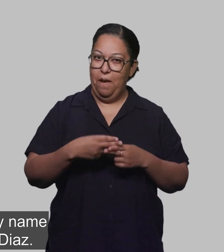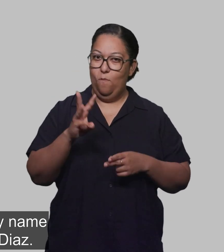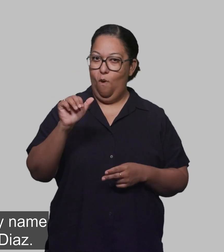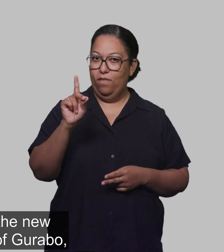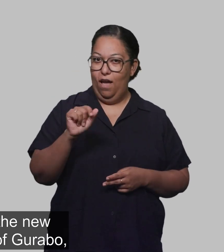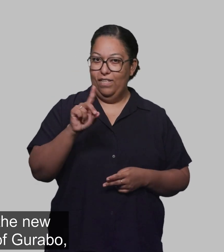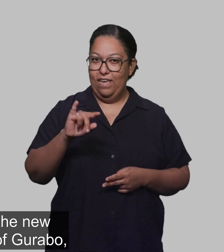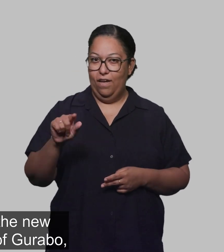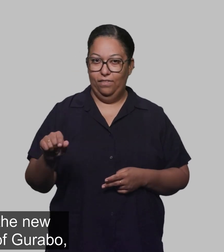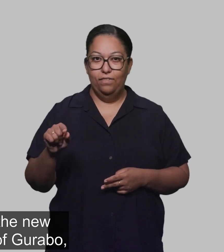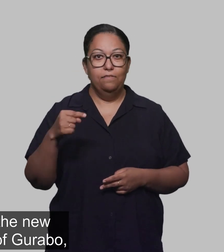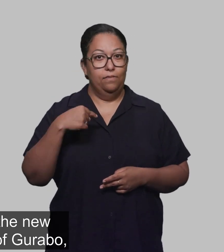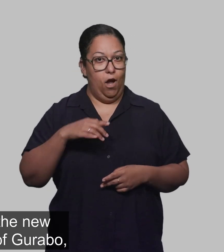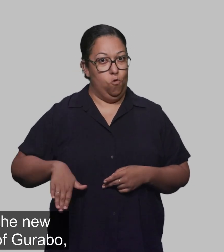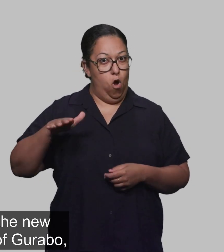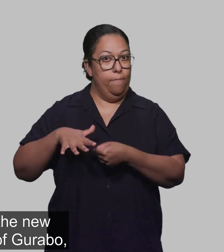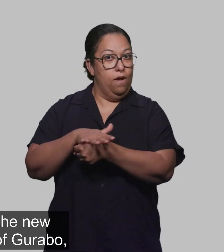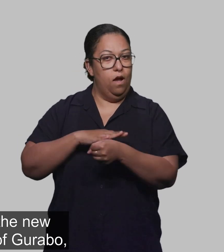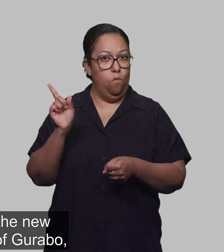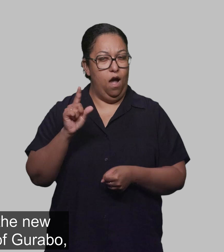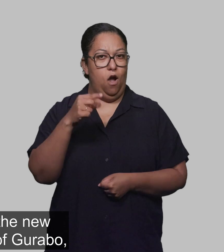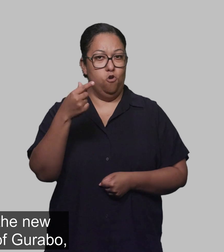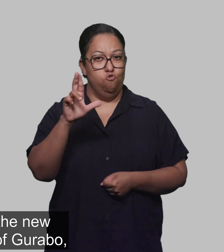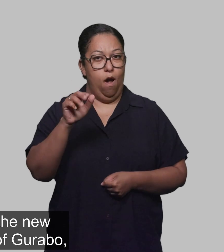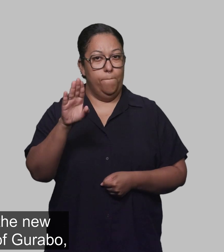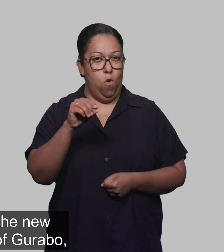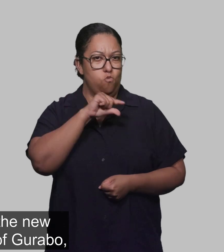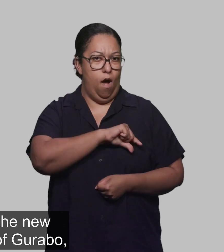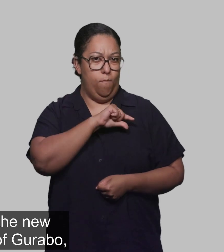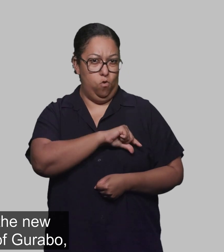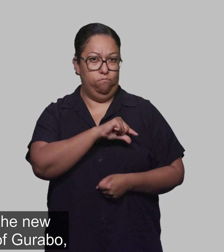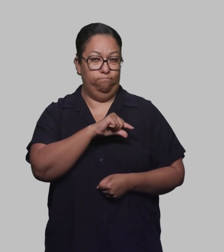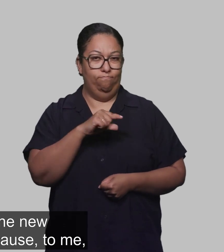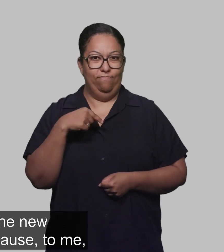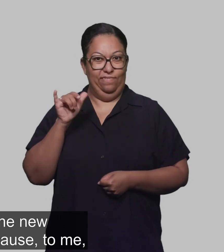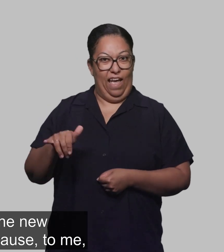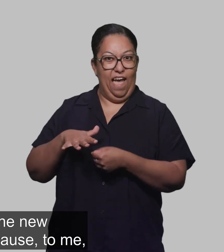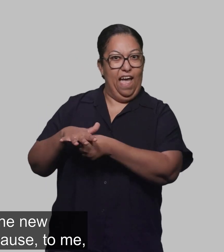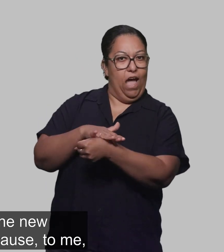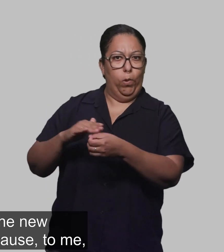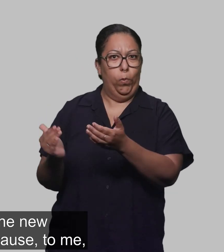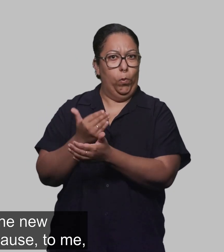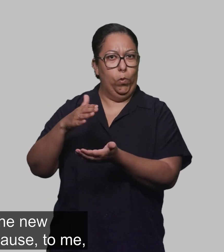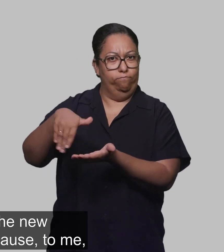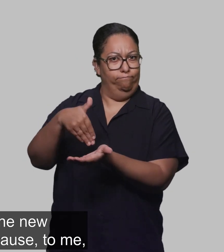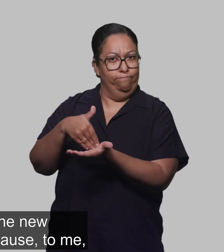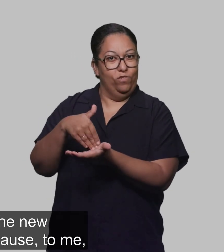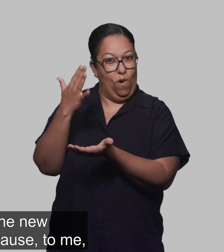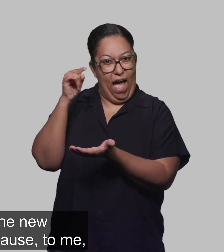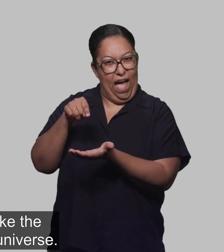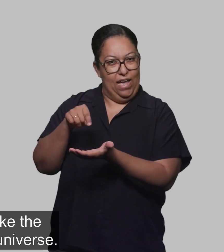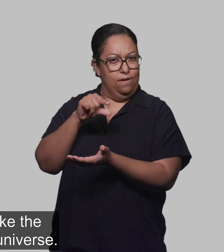Wanda Dìaz. I grew up in the new neighborhood of Gurabo, and I call it the new neighborhood because